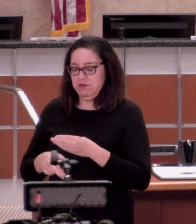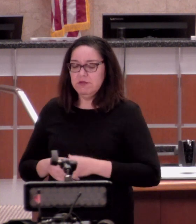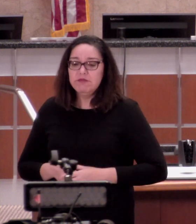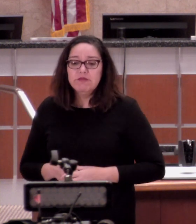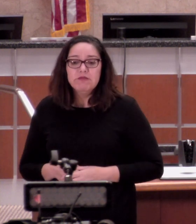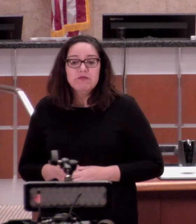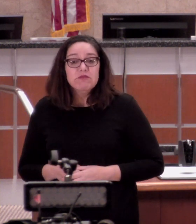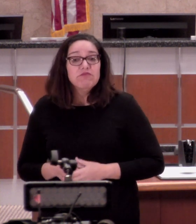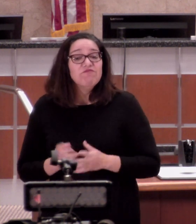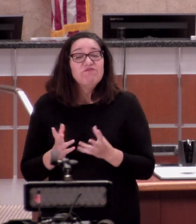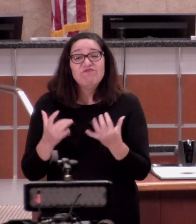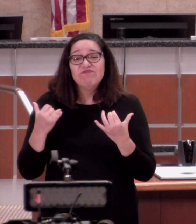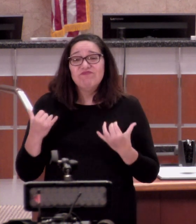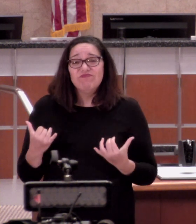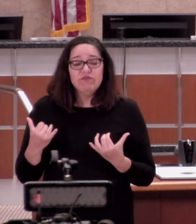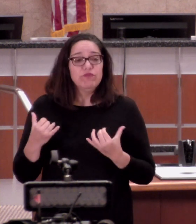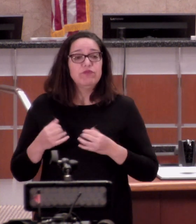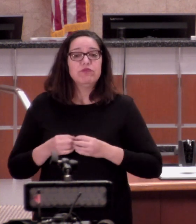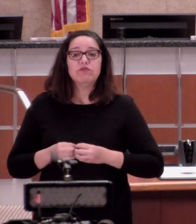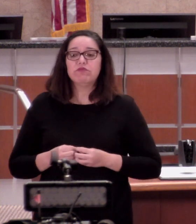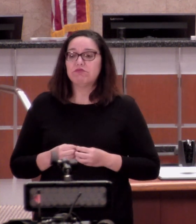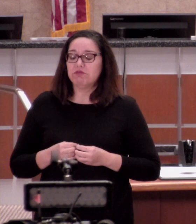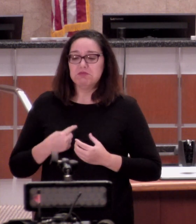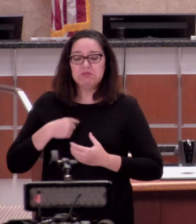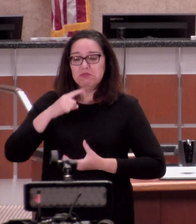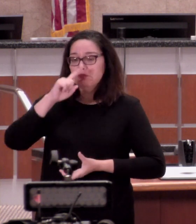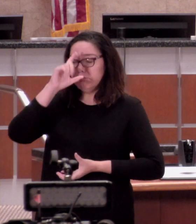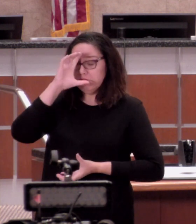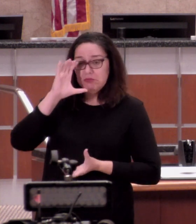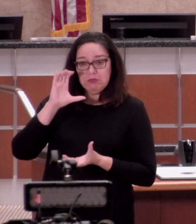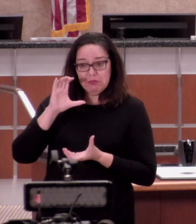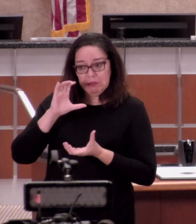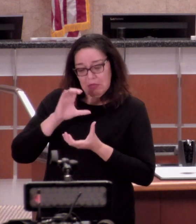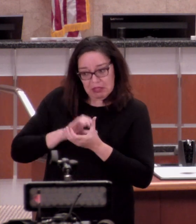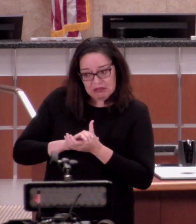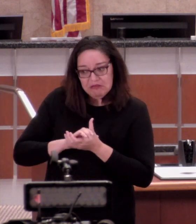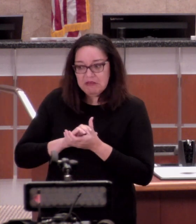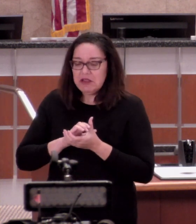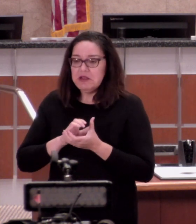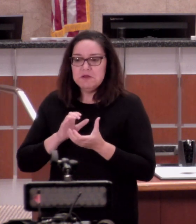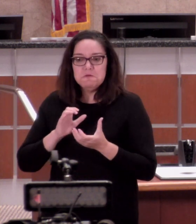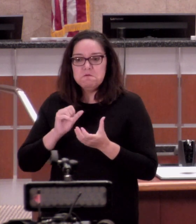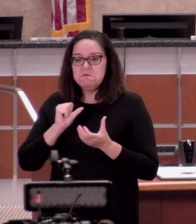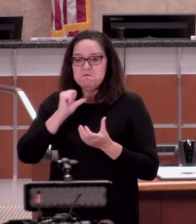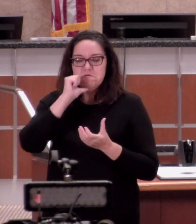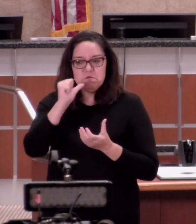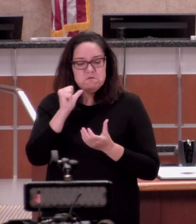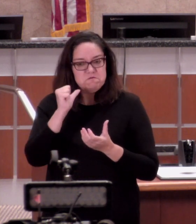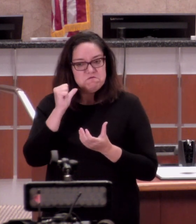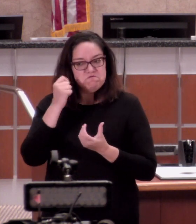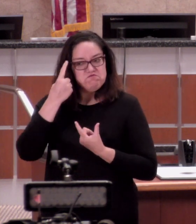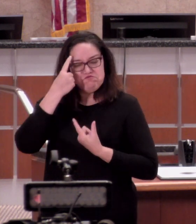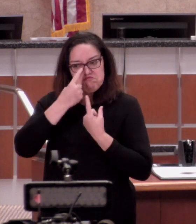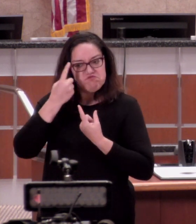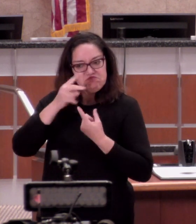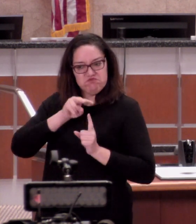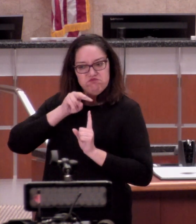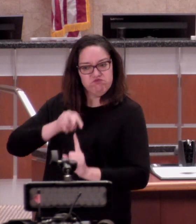At this time, we don't believe, and we are not considering this any type